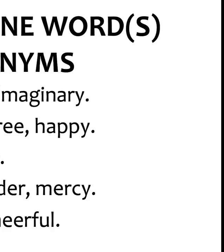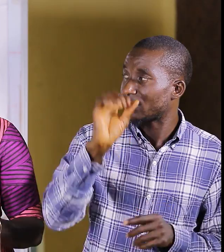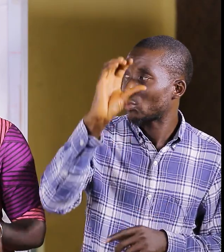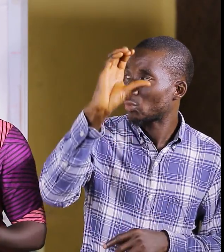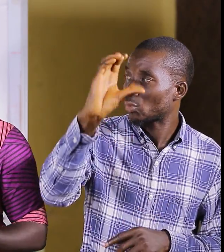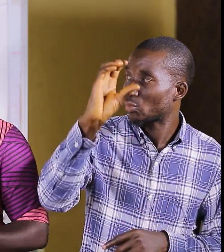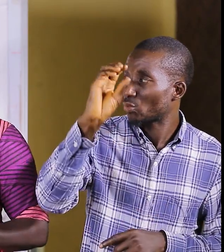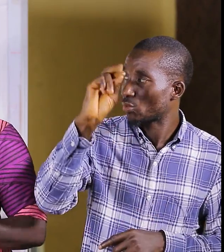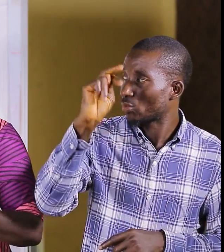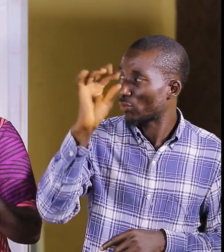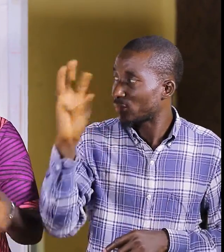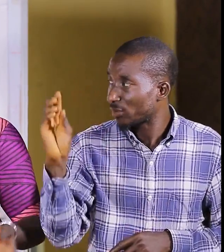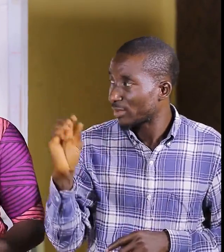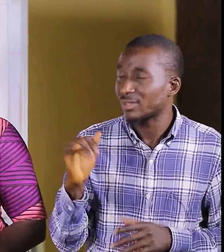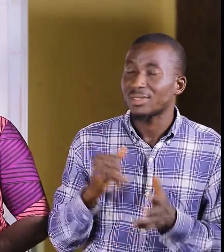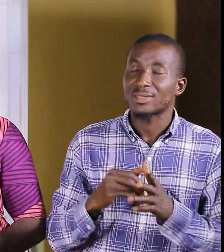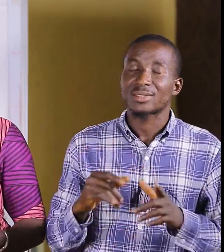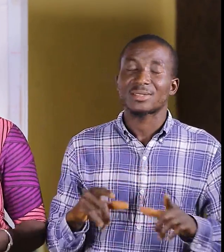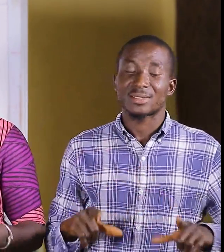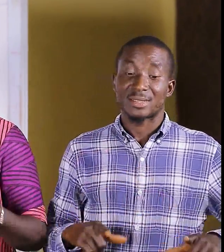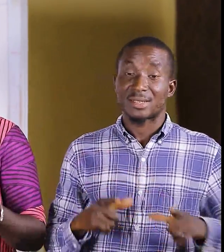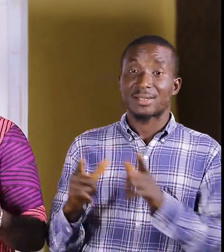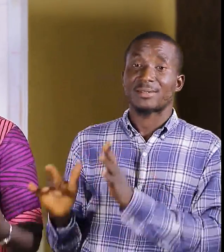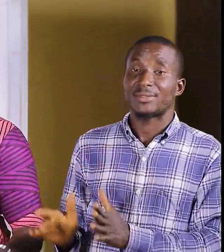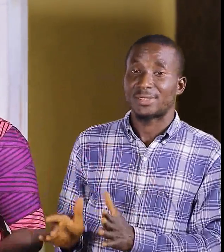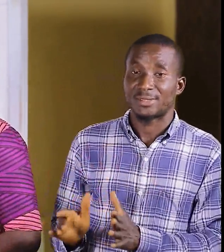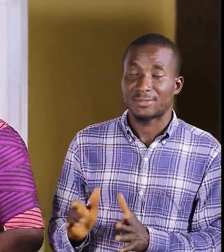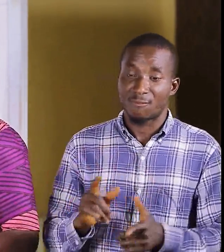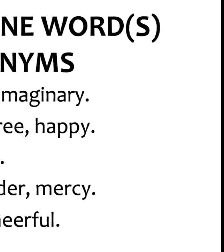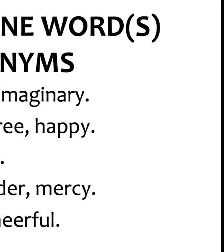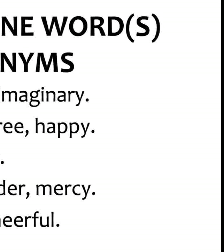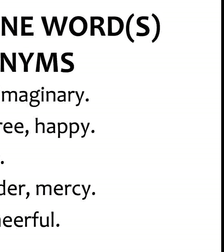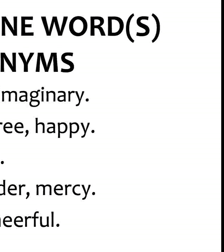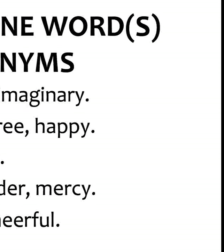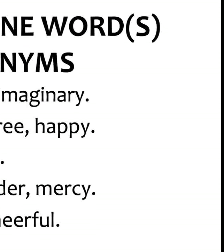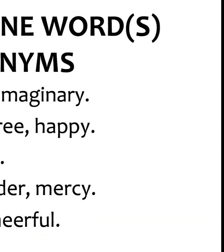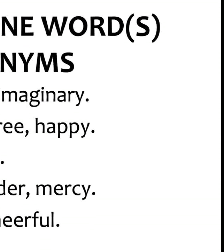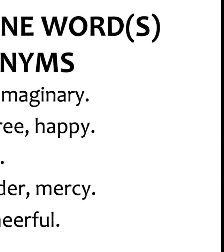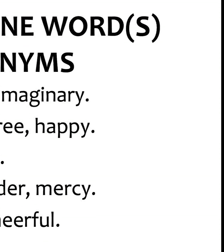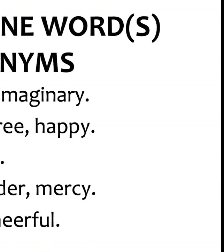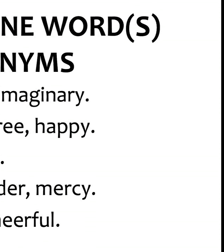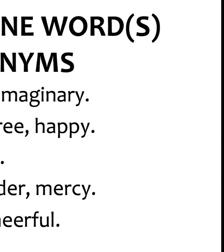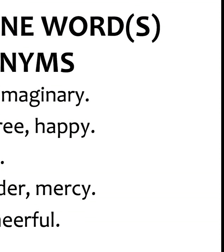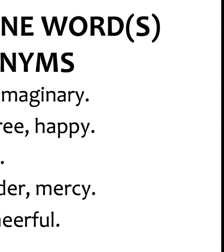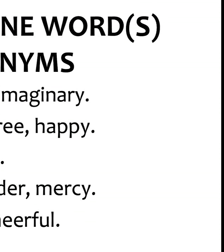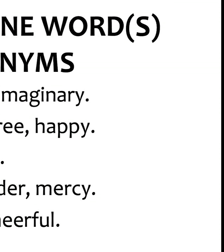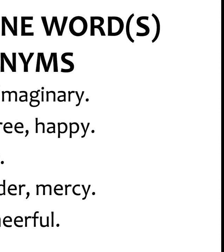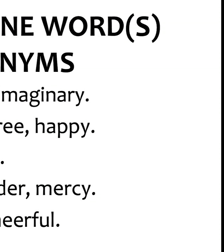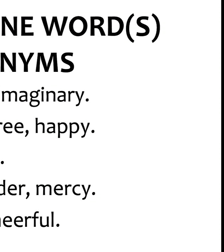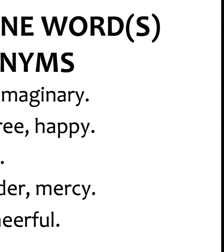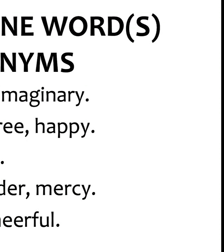jolly. Most times you hear he is a jolly good fellow. It means the person is a lively fellow. Number four,